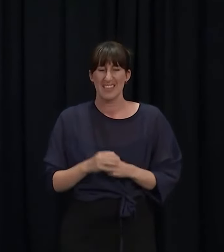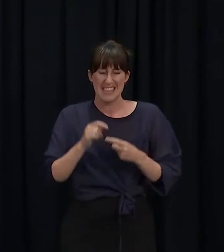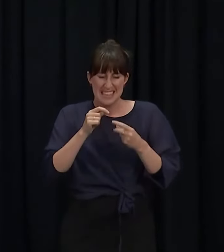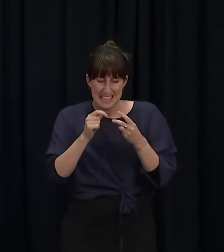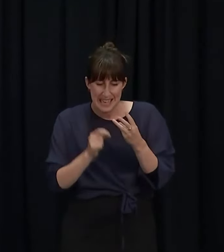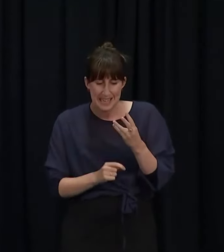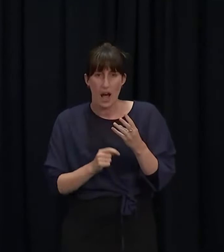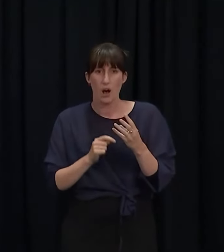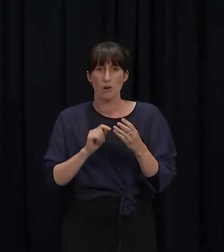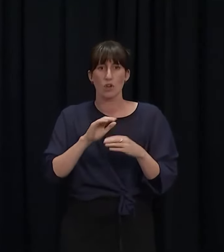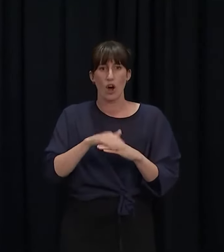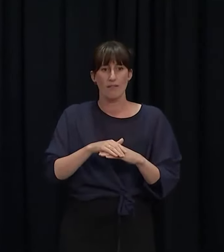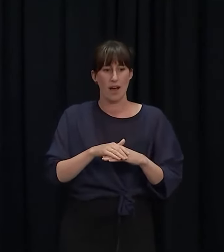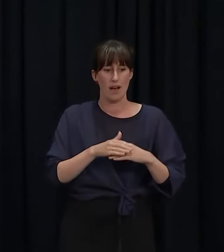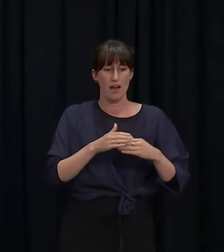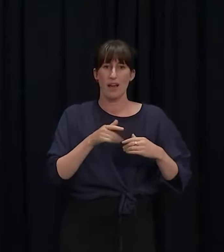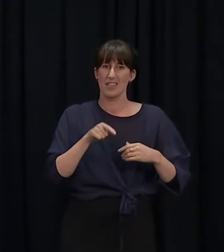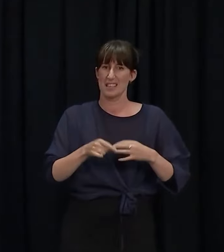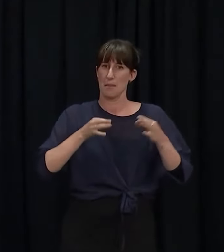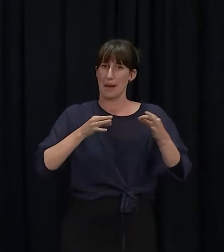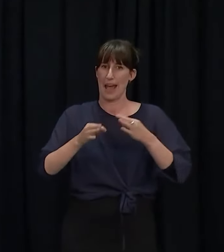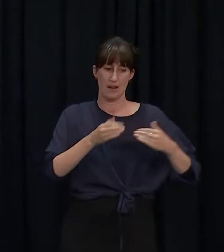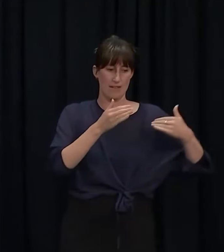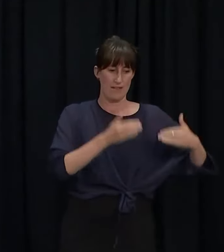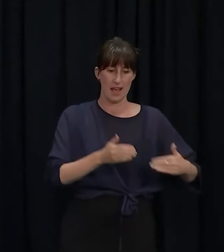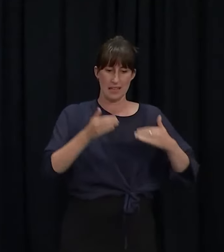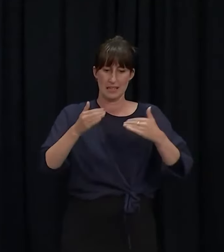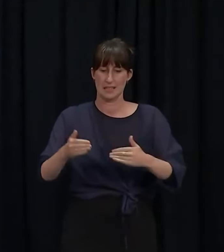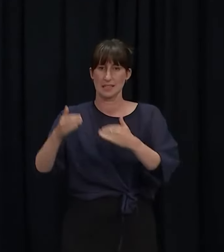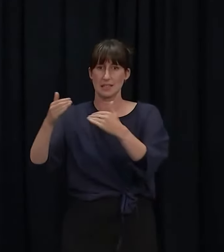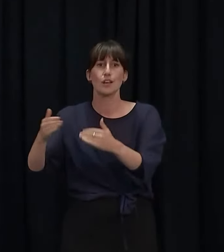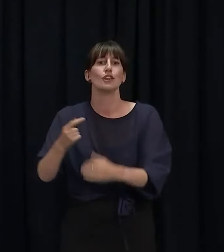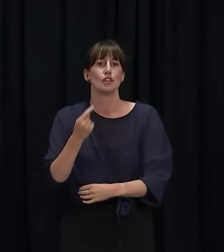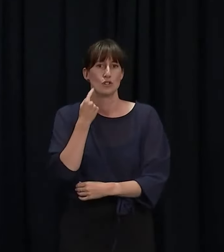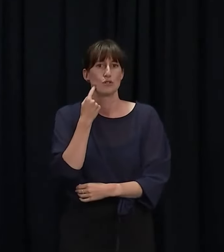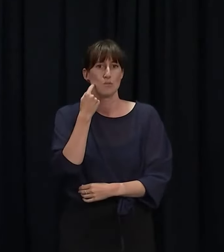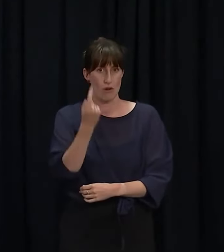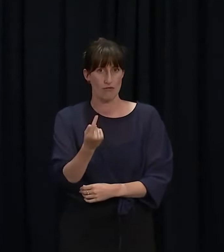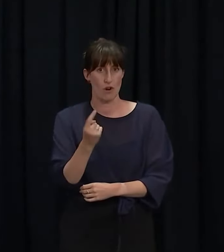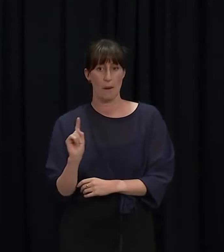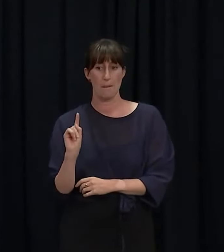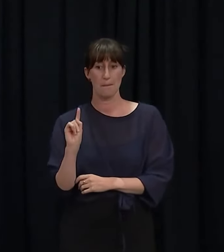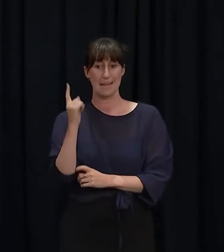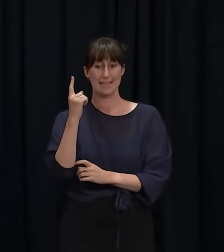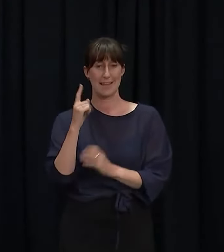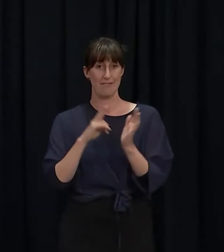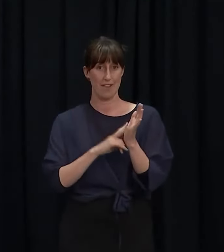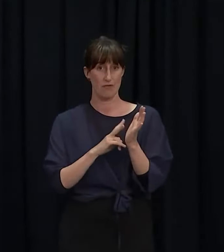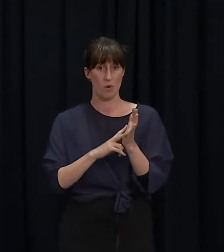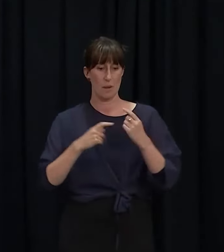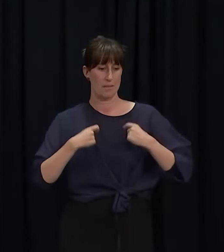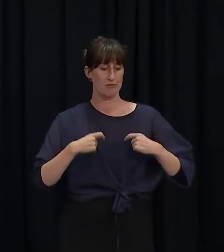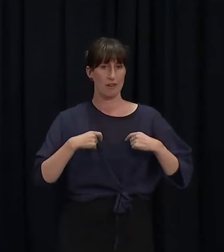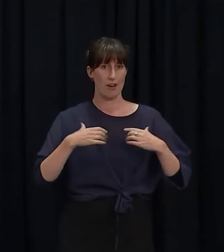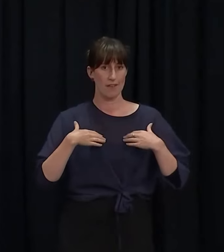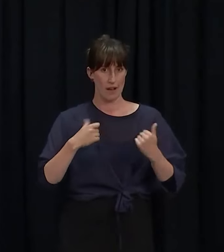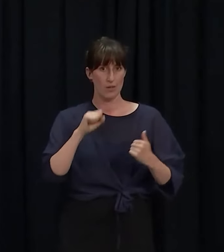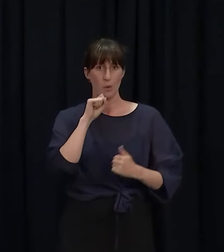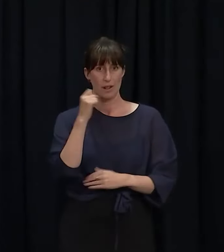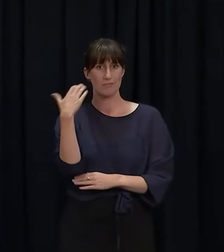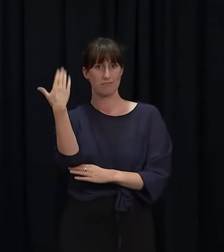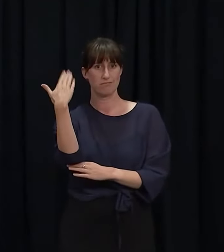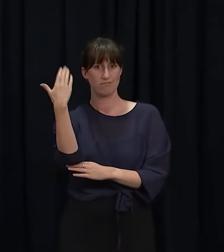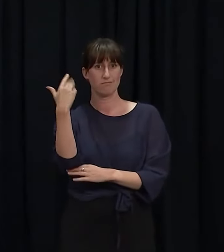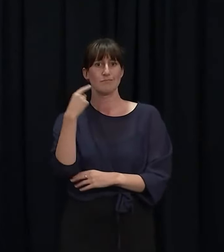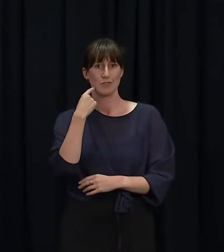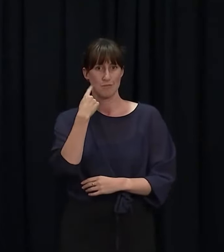detailed Phase 2, Phase 3 plan from Dr Verrill and the Ministry of Health tomorrow afternoon. I'll ask Dr